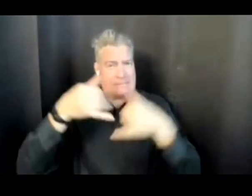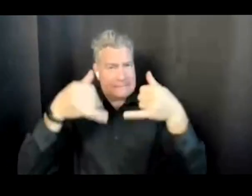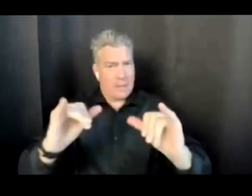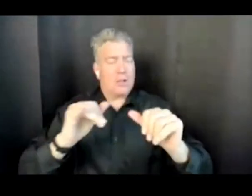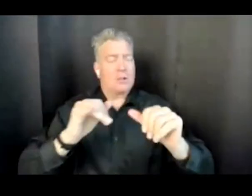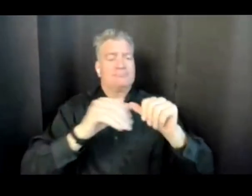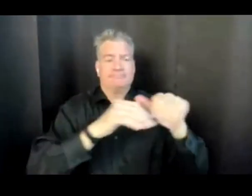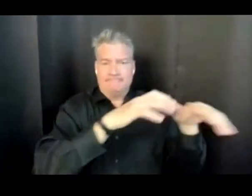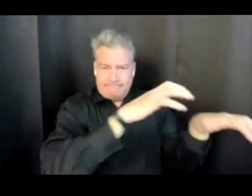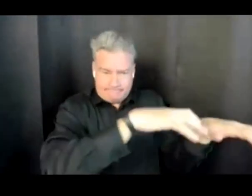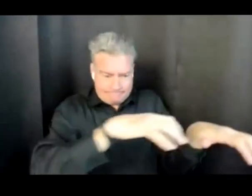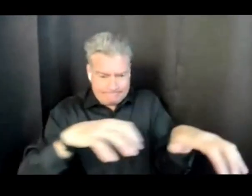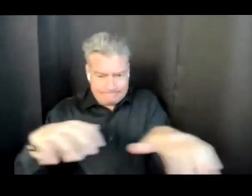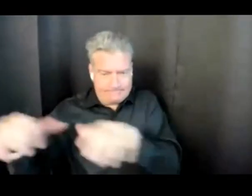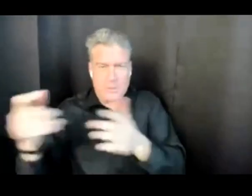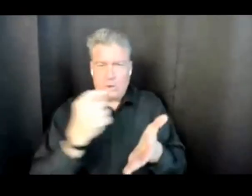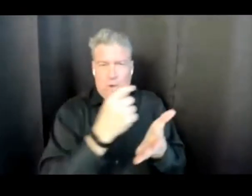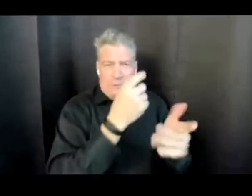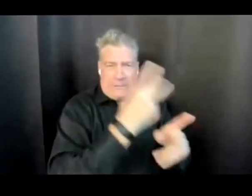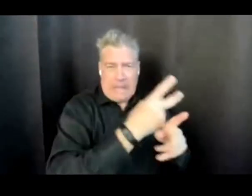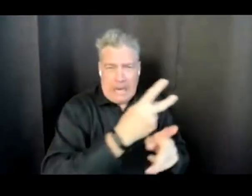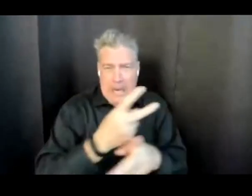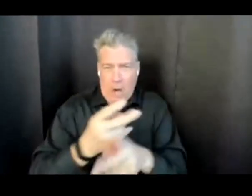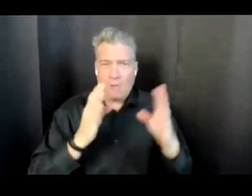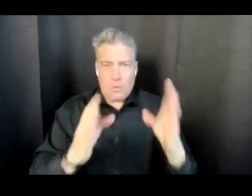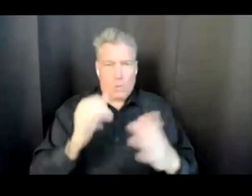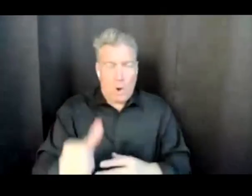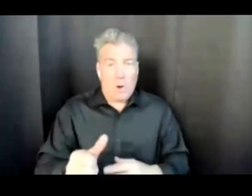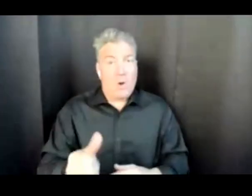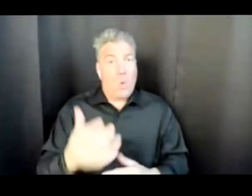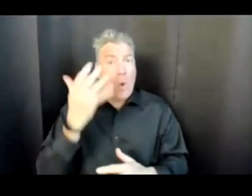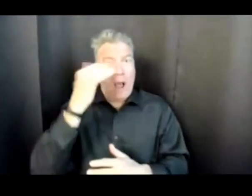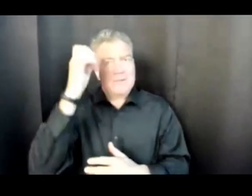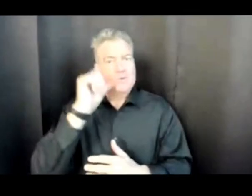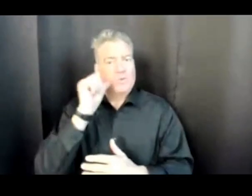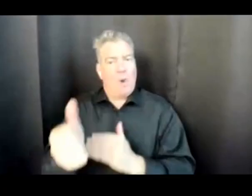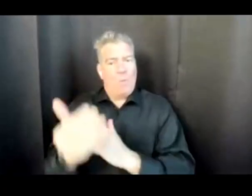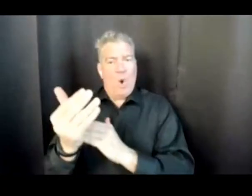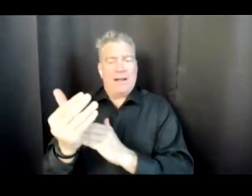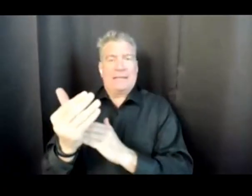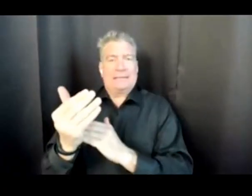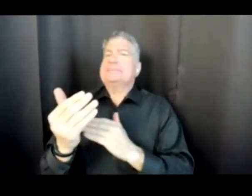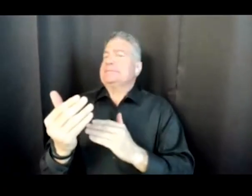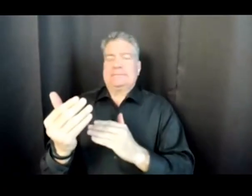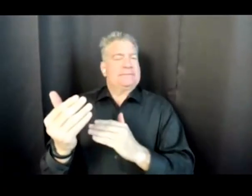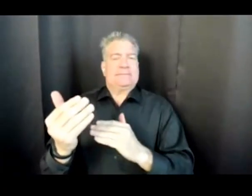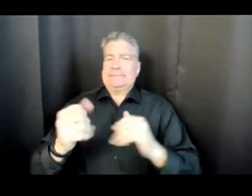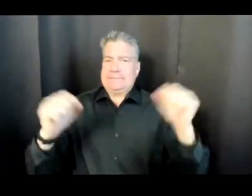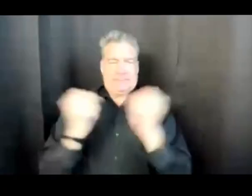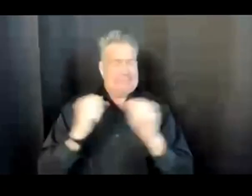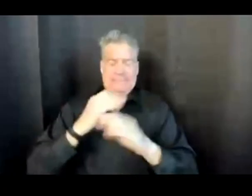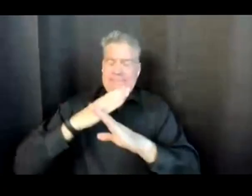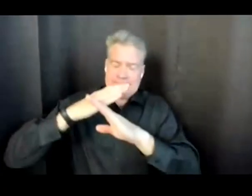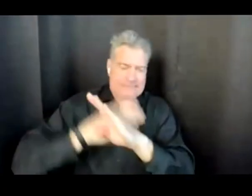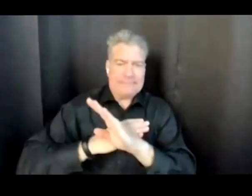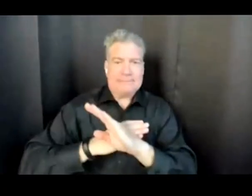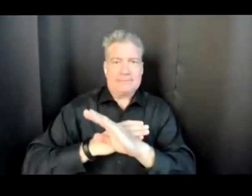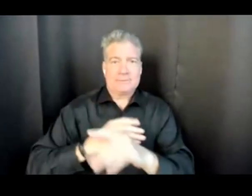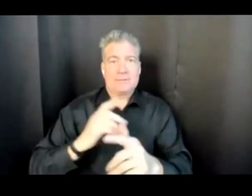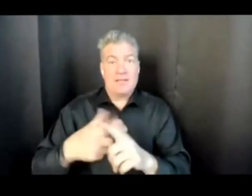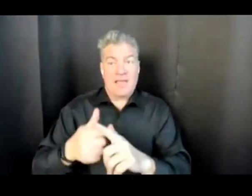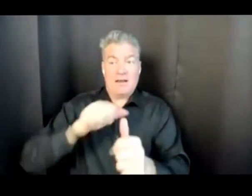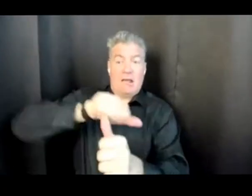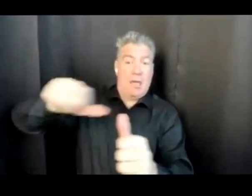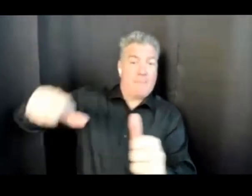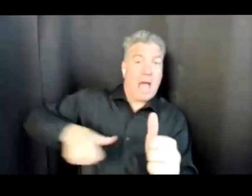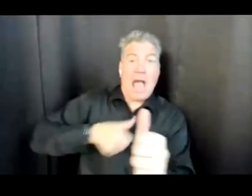especially in the daylight tomorrow where the temperatures will be very cold. As the backside of this front we're experiencing now comes